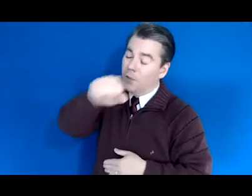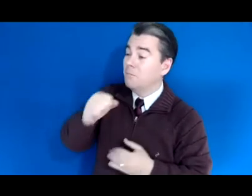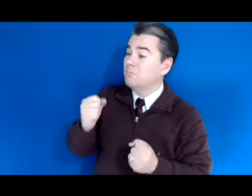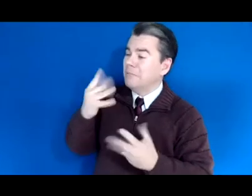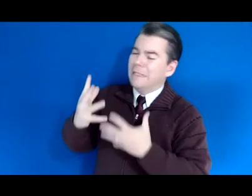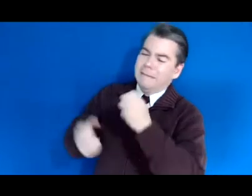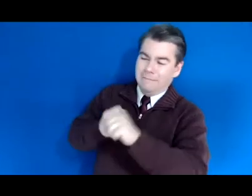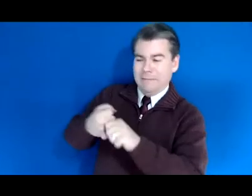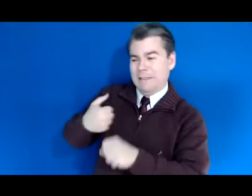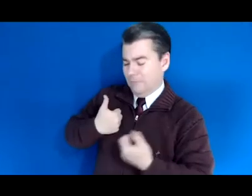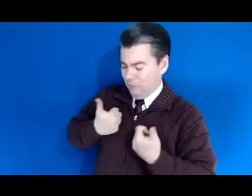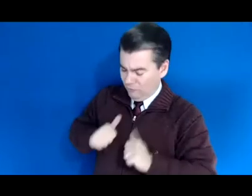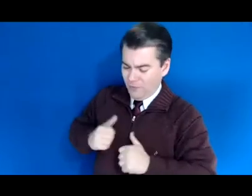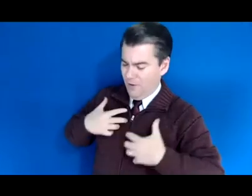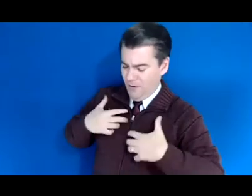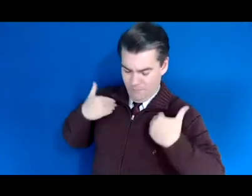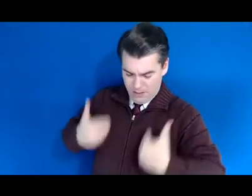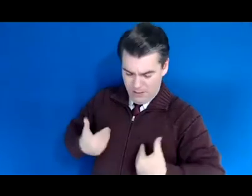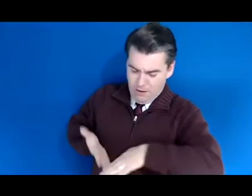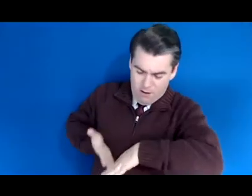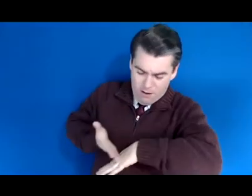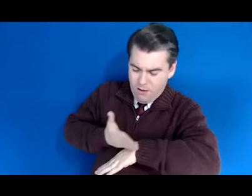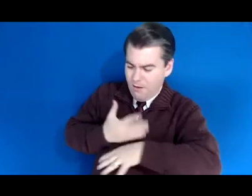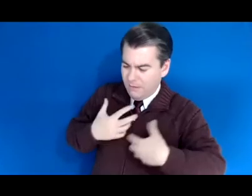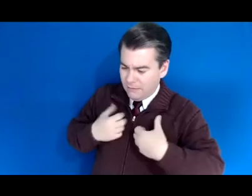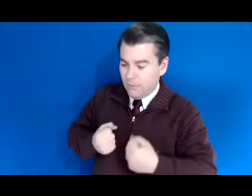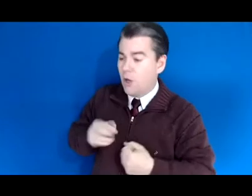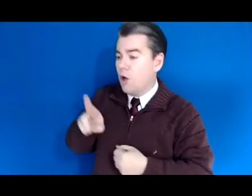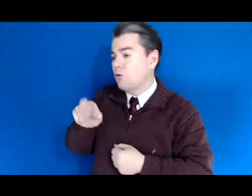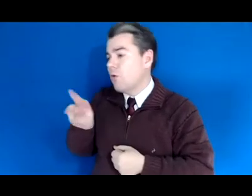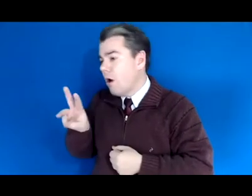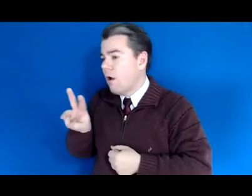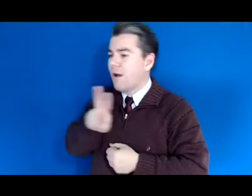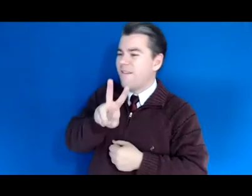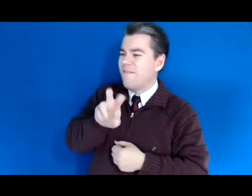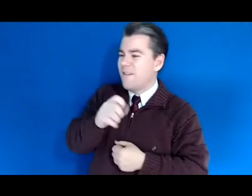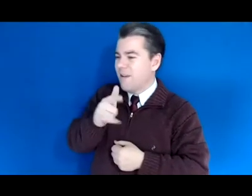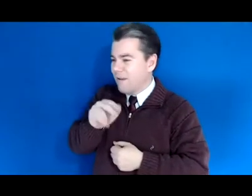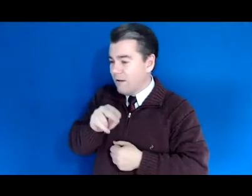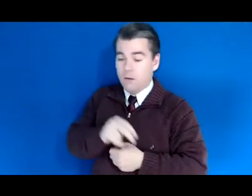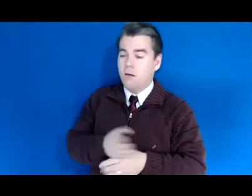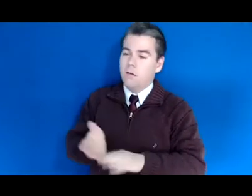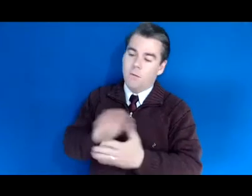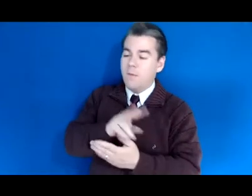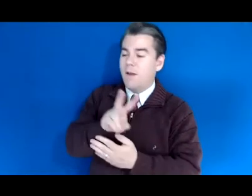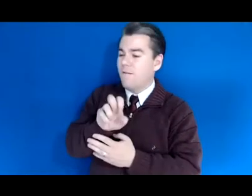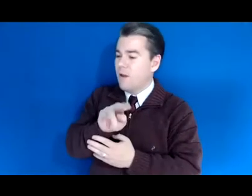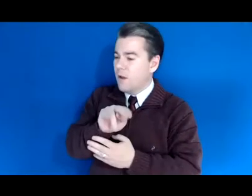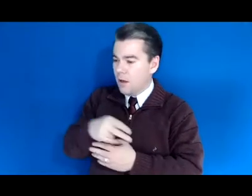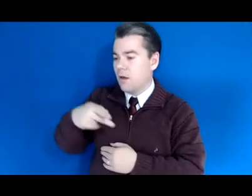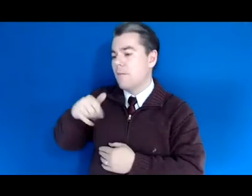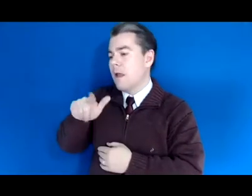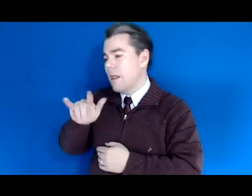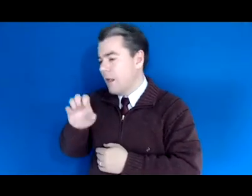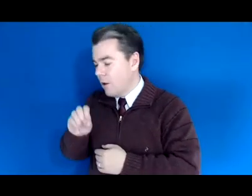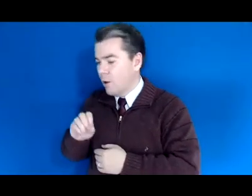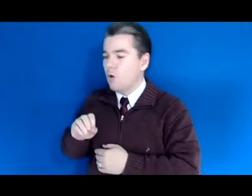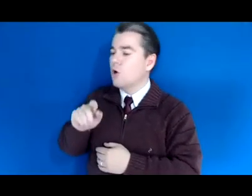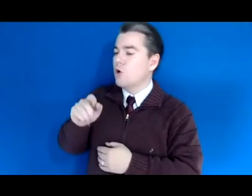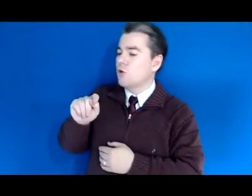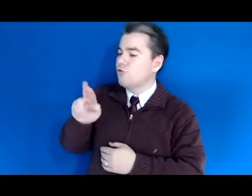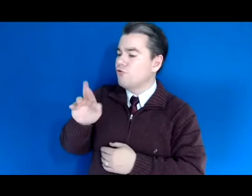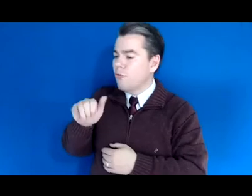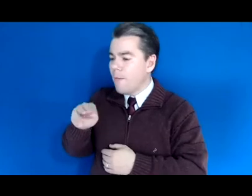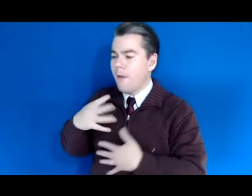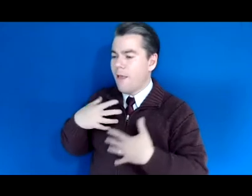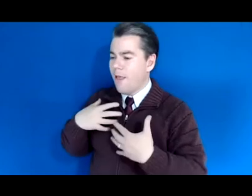my body and went from raw vegan to paleo to trim healthy mama, trying to find a